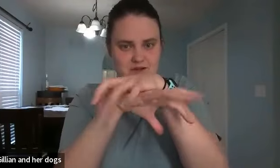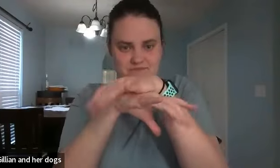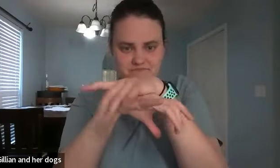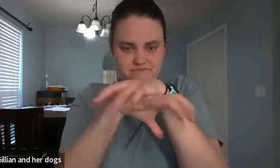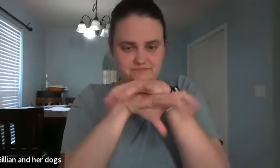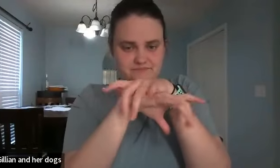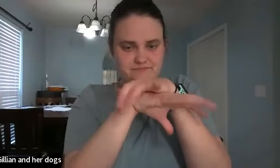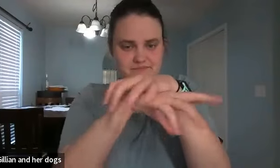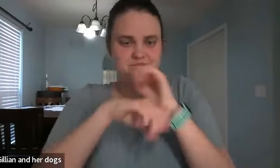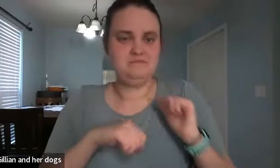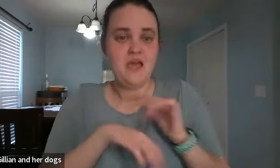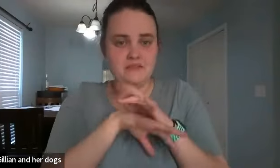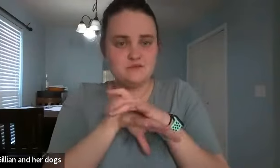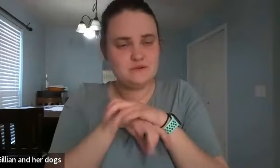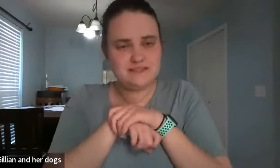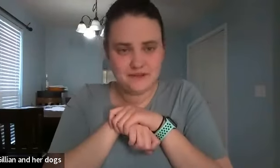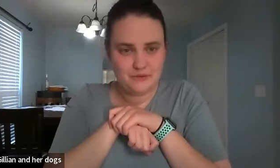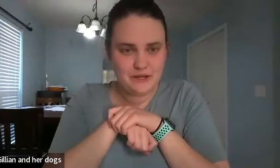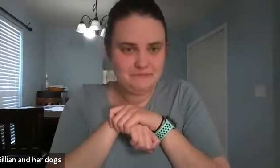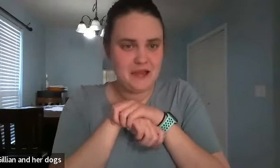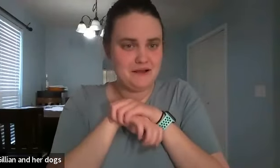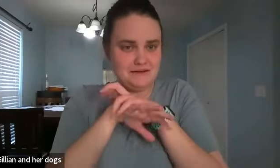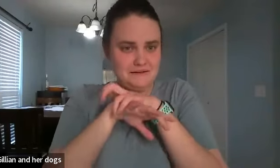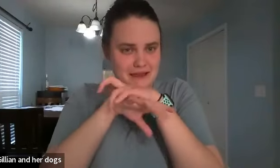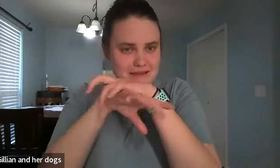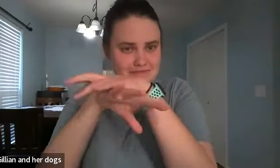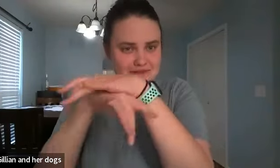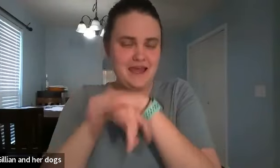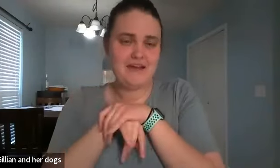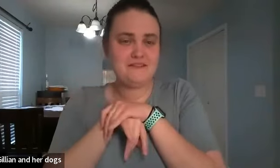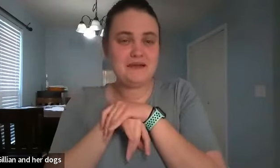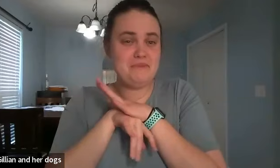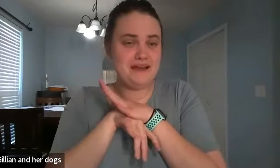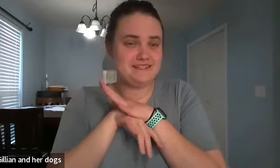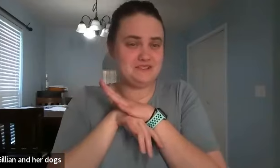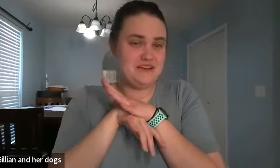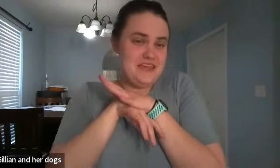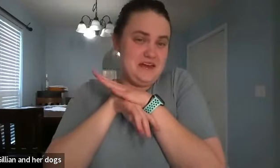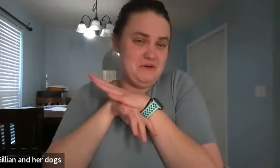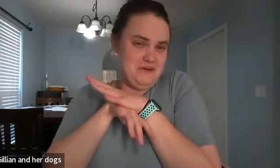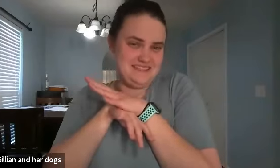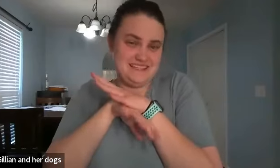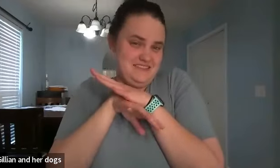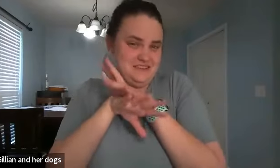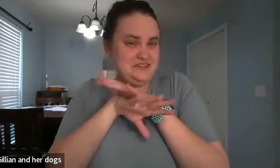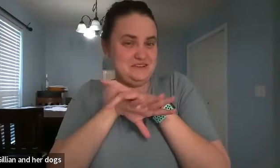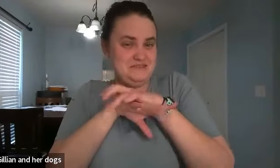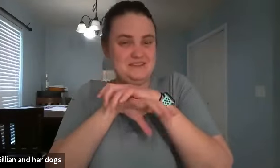spider. This one's always a fun one. I'm not going to lie again. I feel like I'm biased towards all the animal ones because I think they're cute and they're